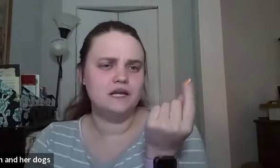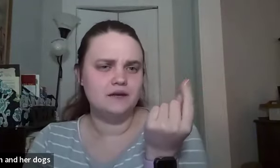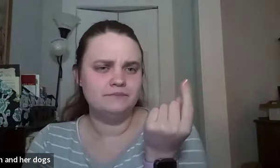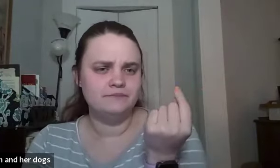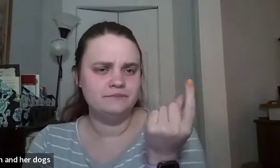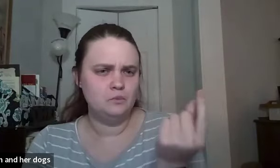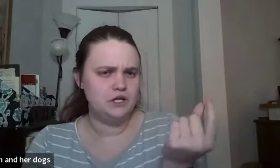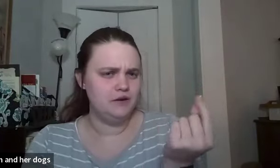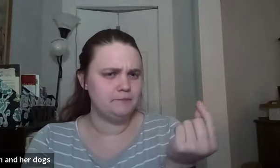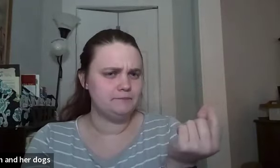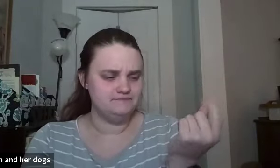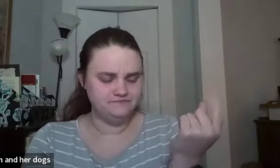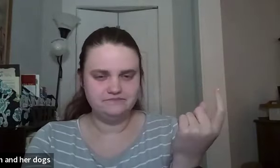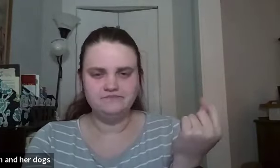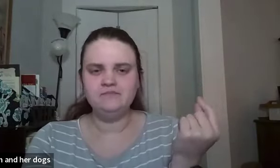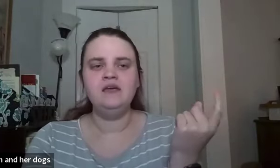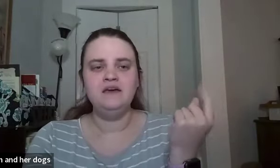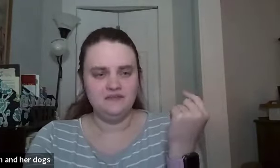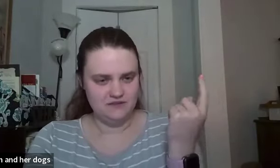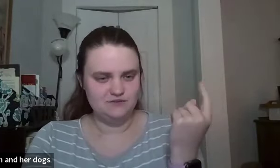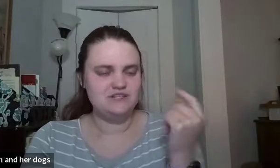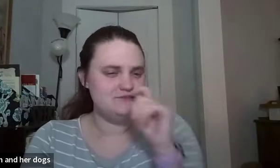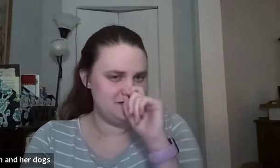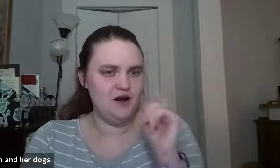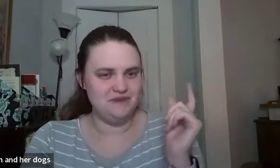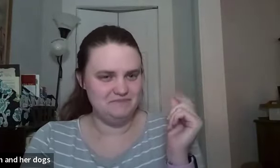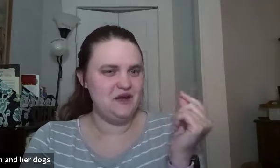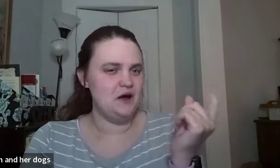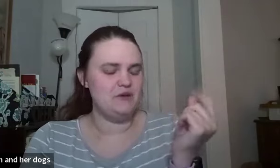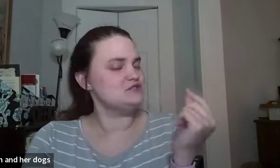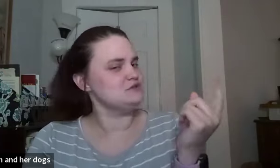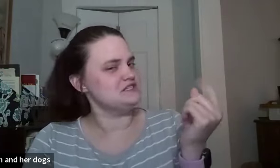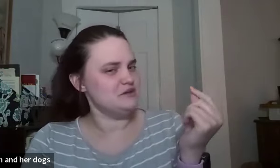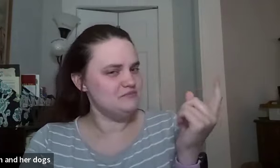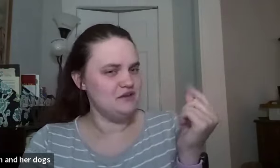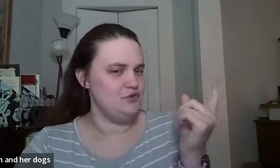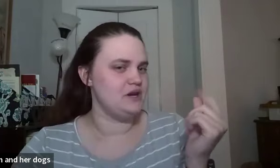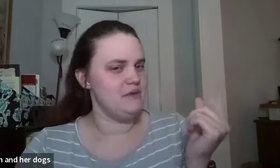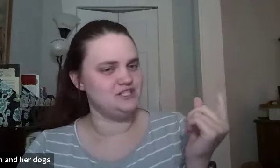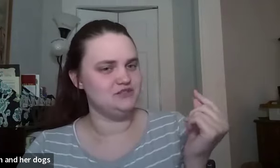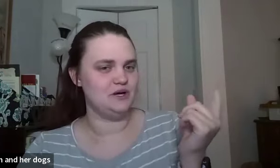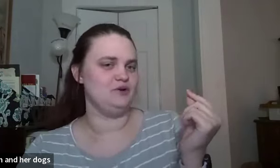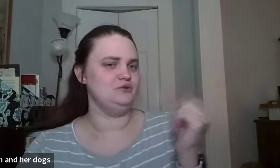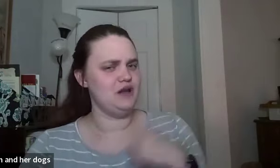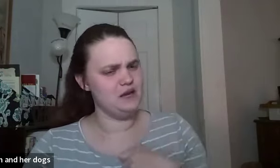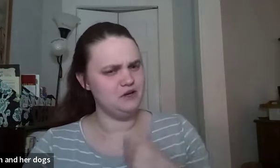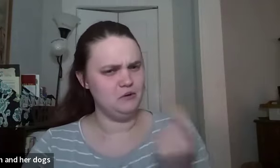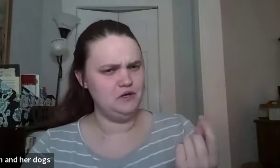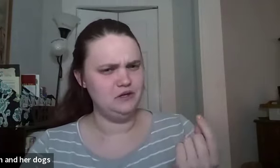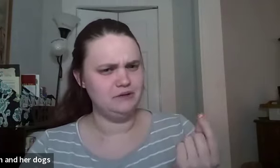hand. What are you doing? This one is very common in a school system, if you can imagine, where you were coming up and going, what are you doing?